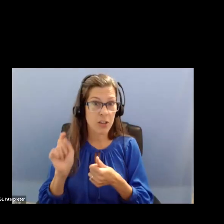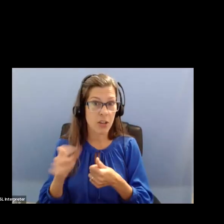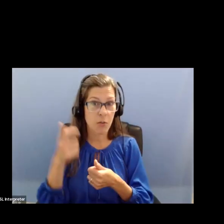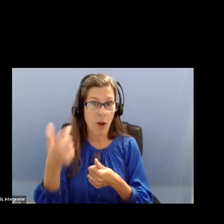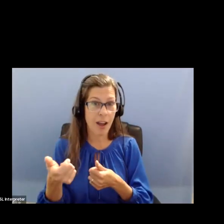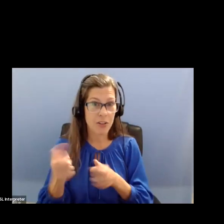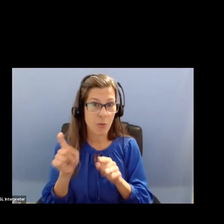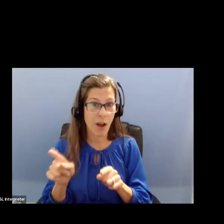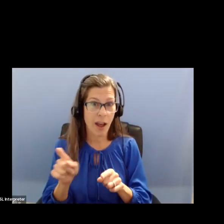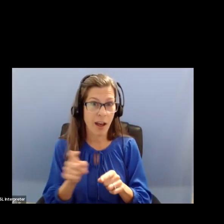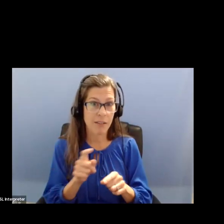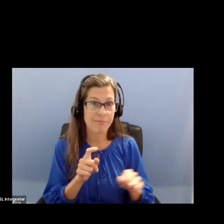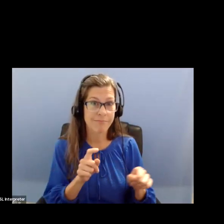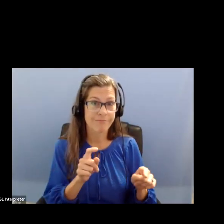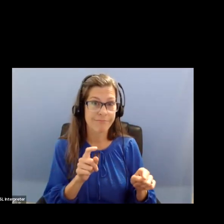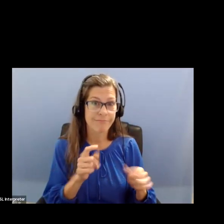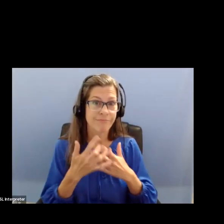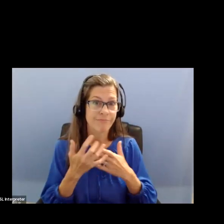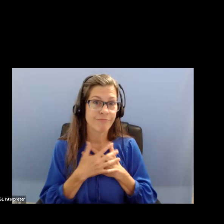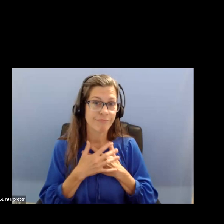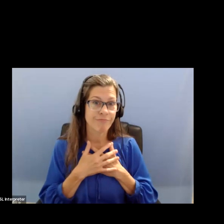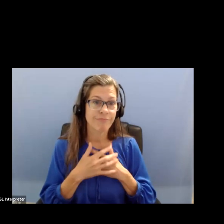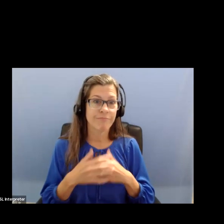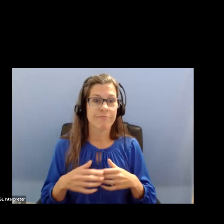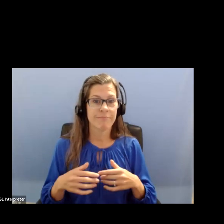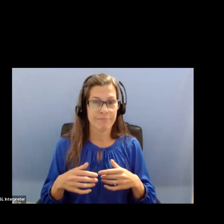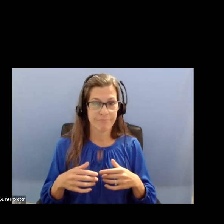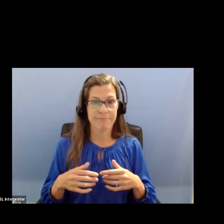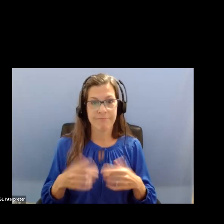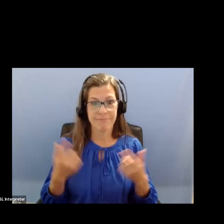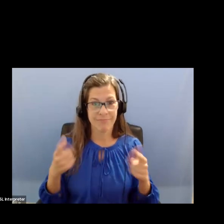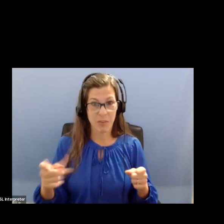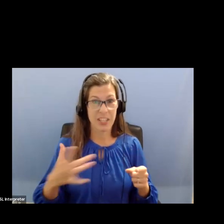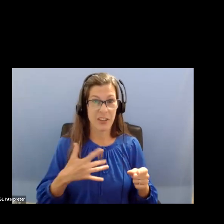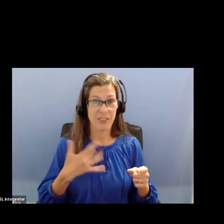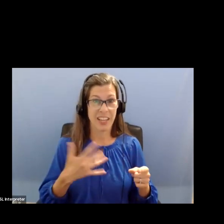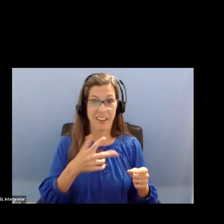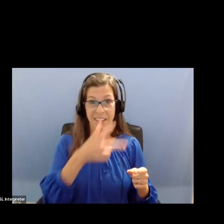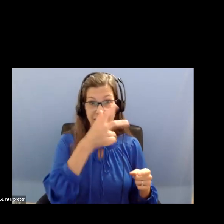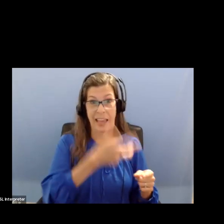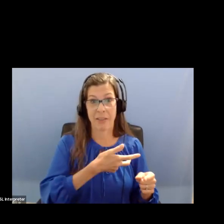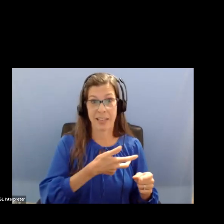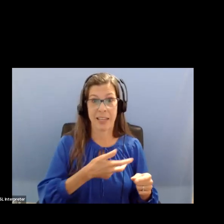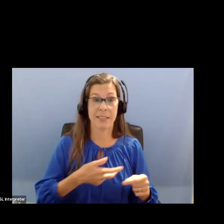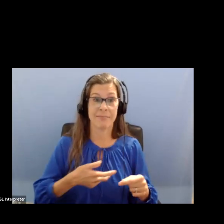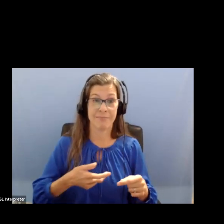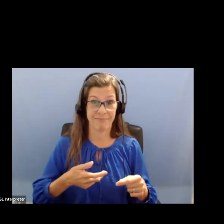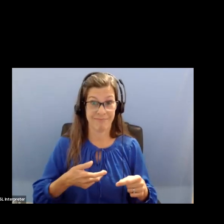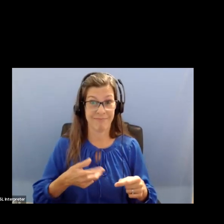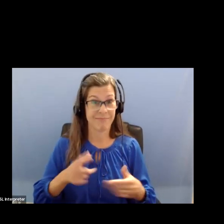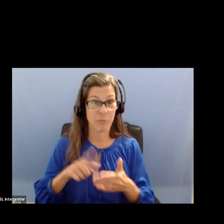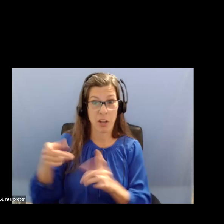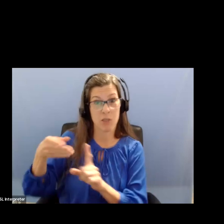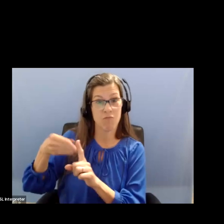today, if you could just give some thought to what your go-to is when you're feeling crummy, Nicola and I would really appreciate